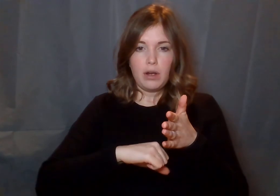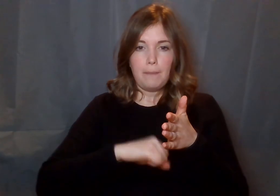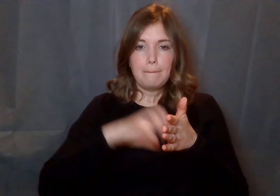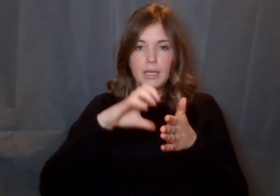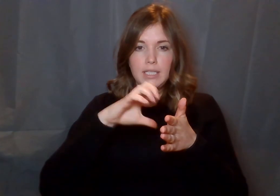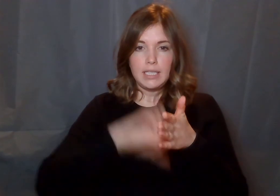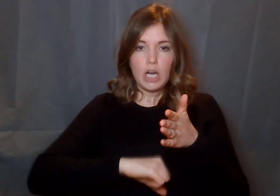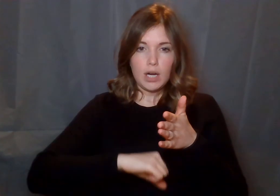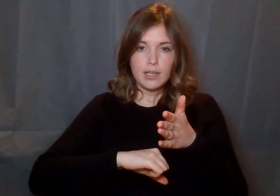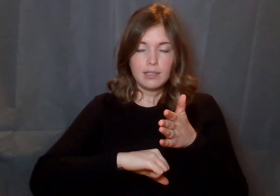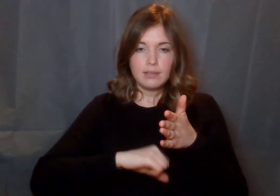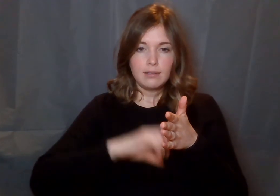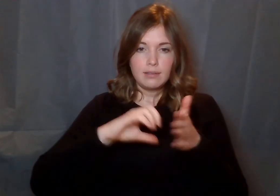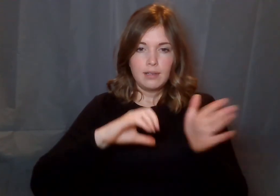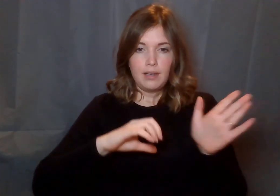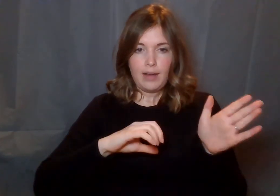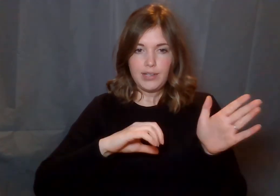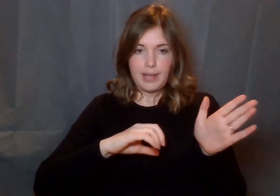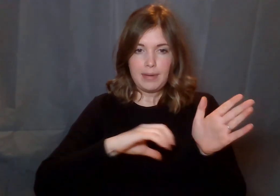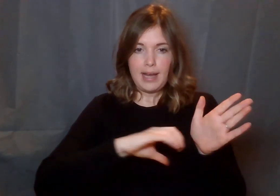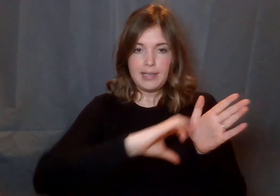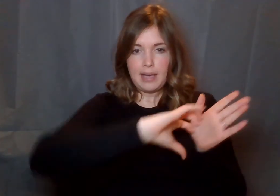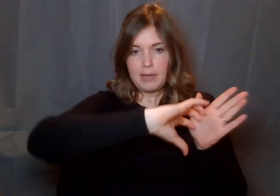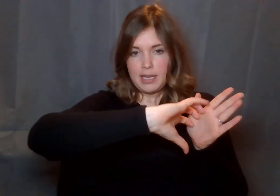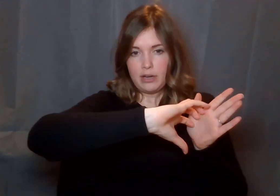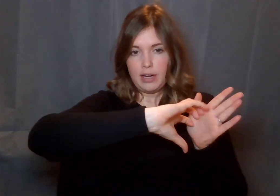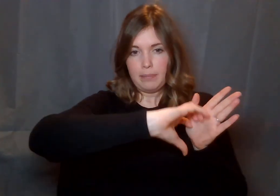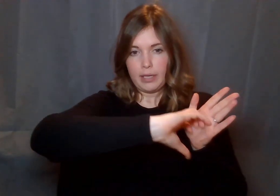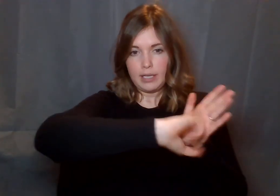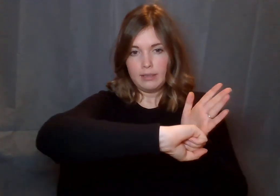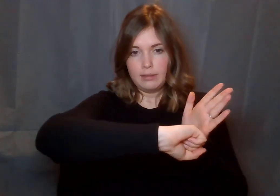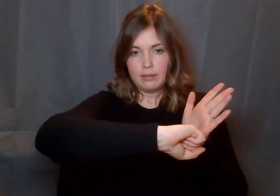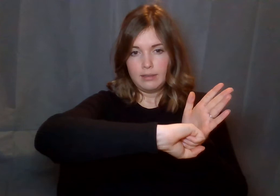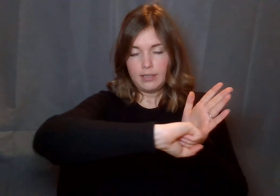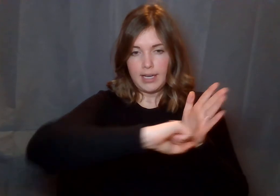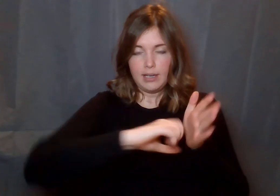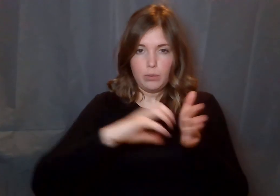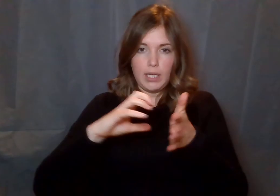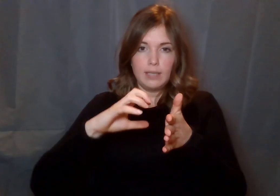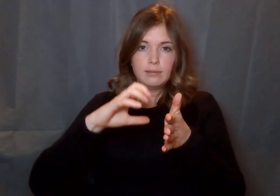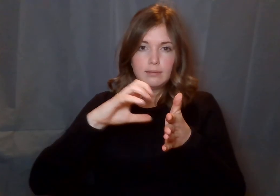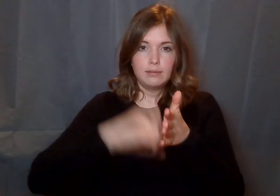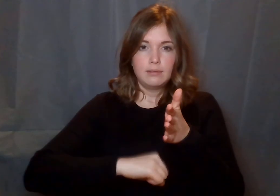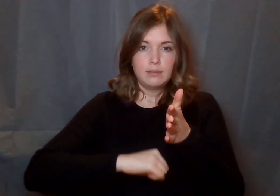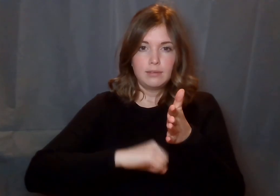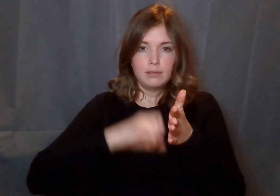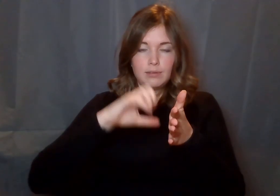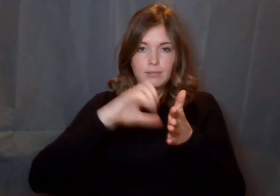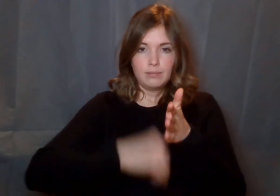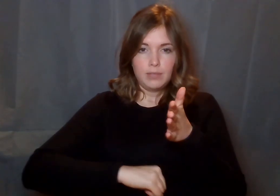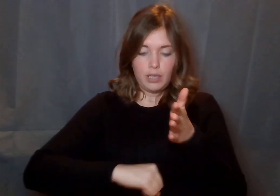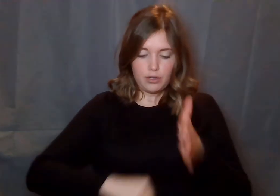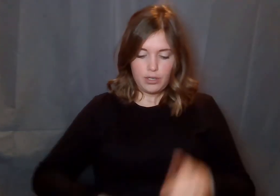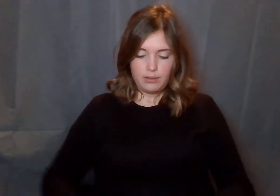from, deduct. I just got my non-dominant here and I'm like taking it away. deductions.